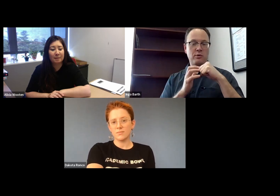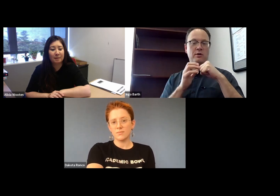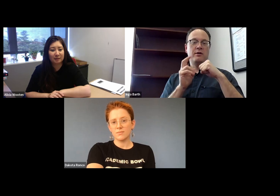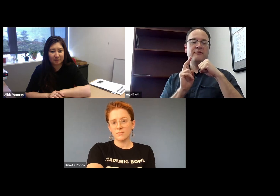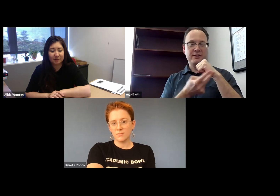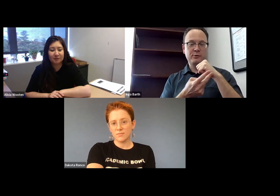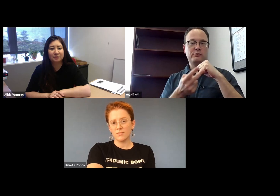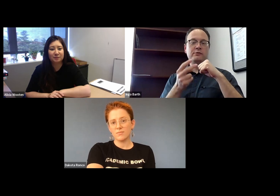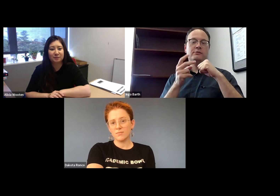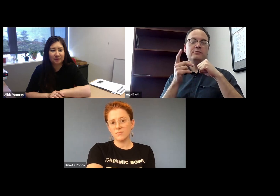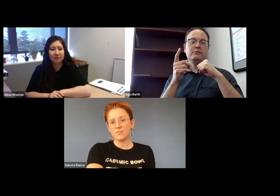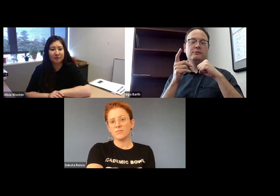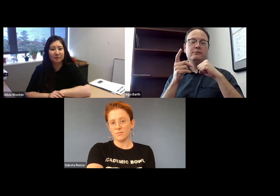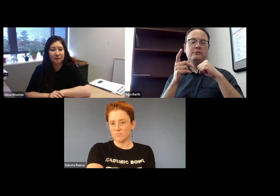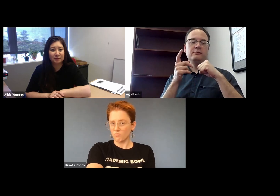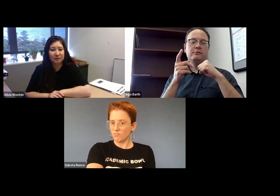or not.